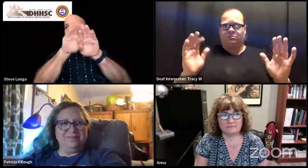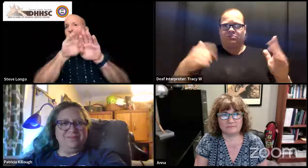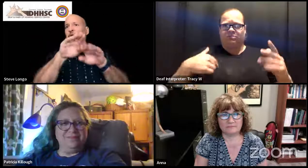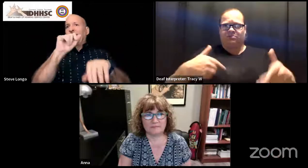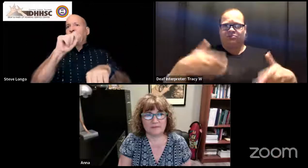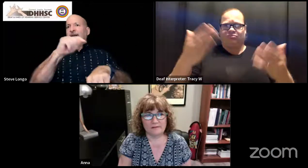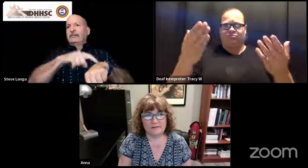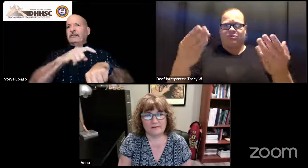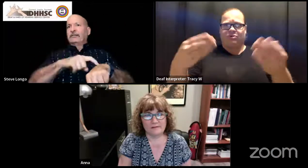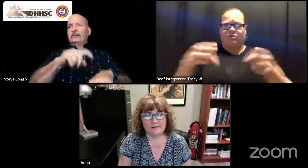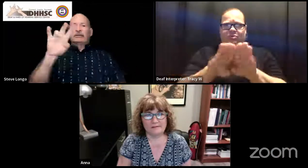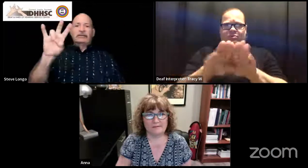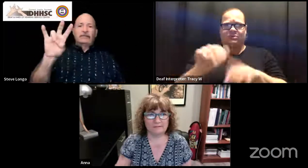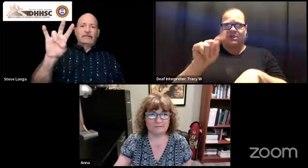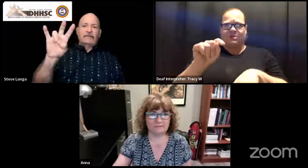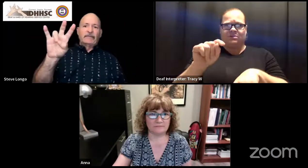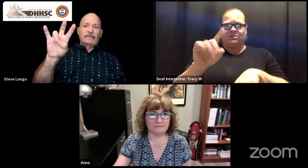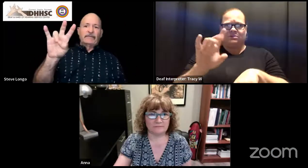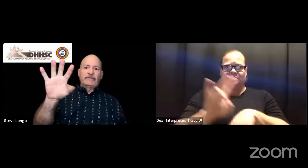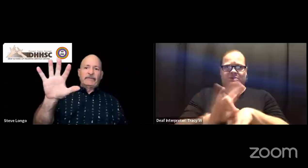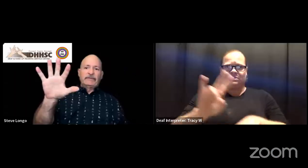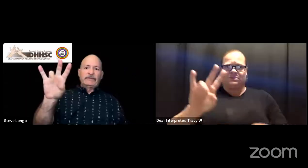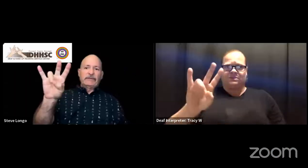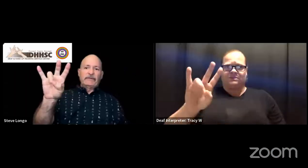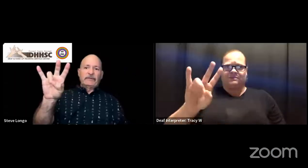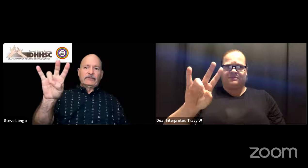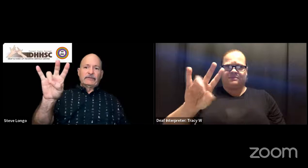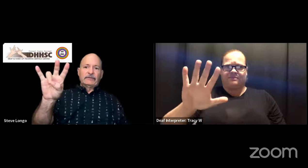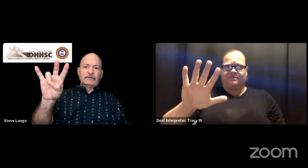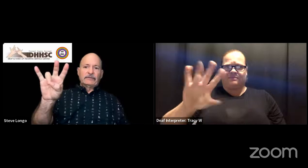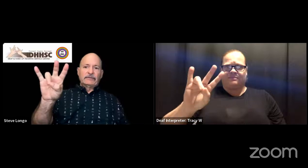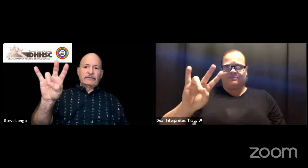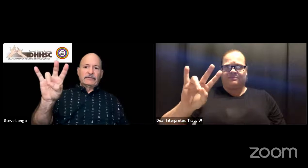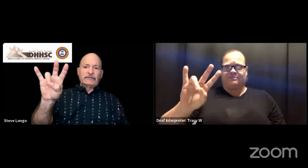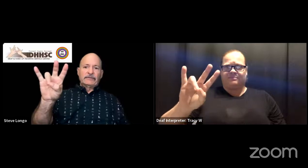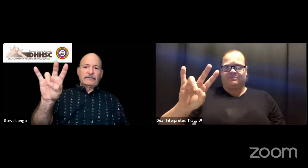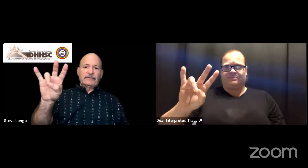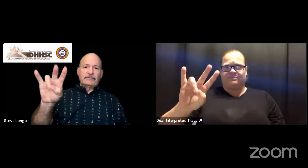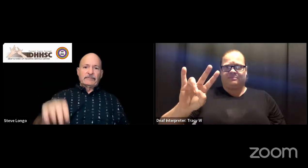we will adjourn our meeting at